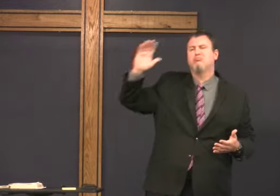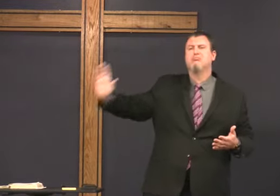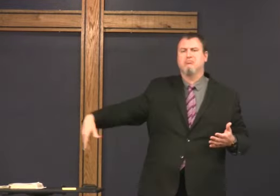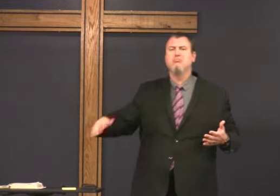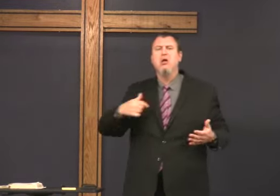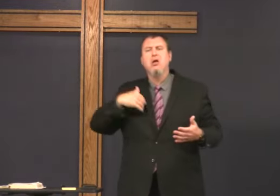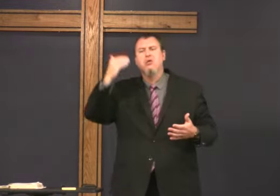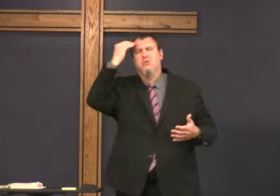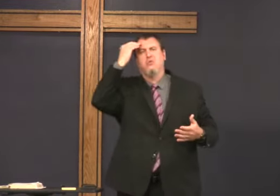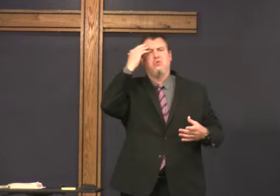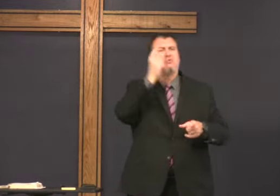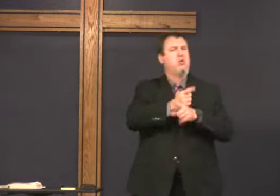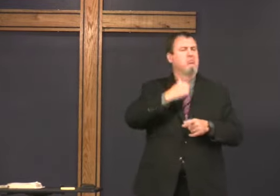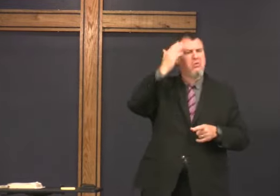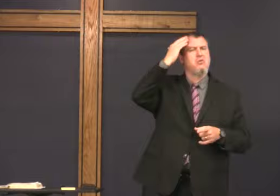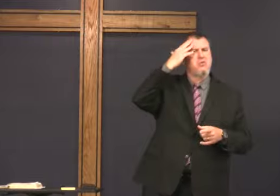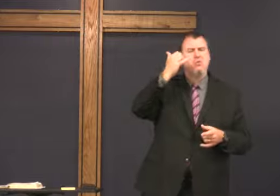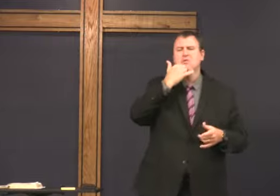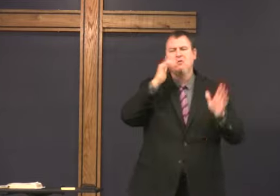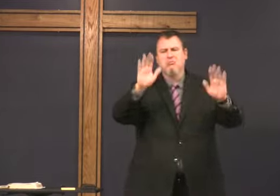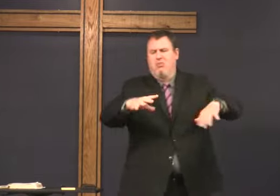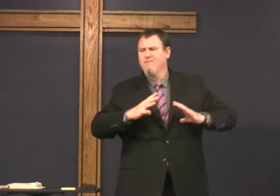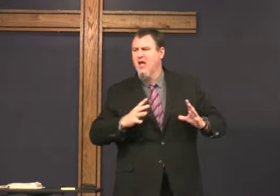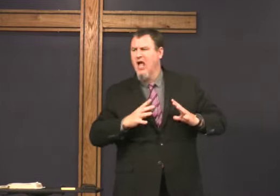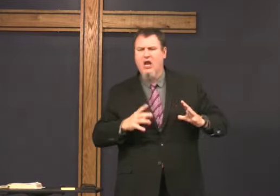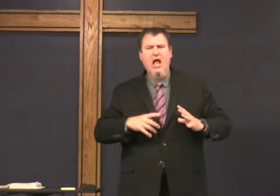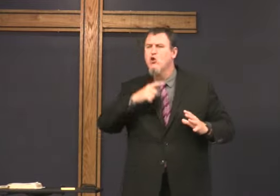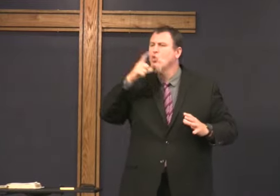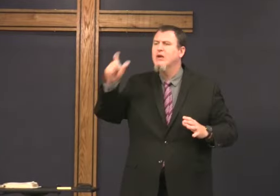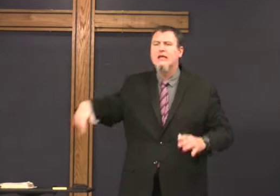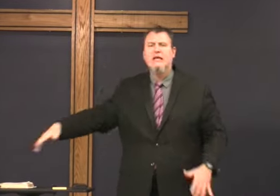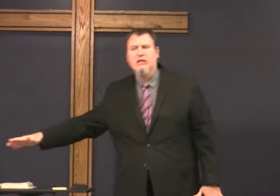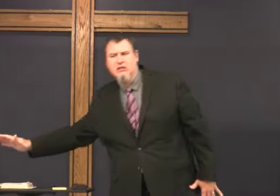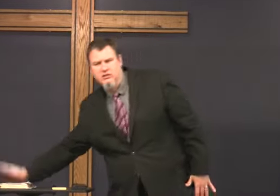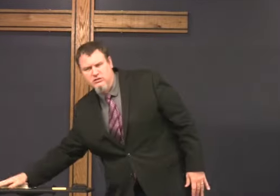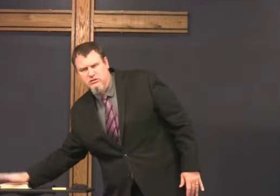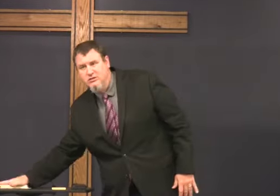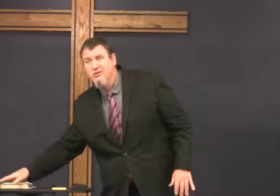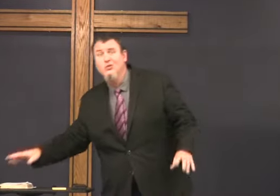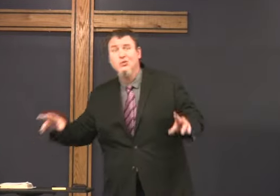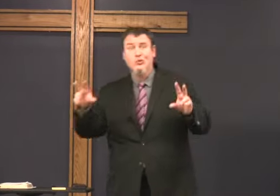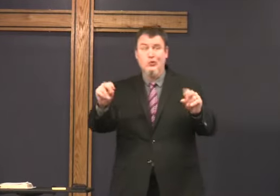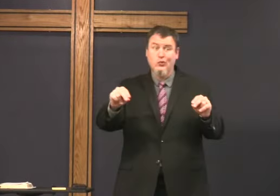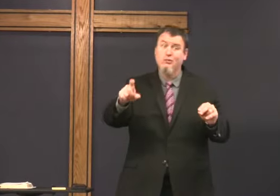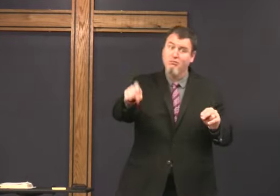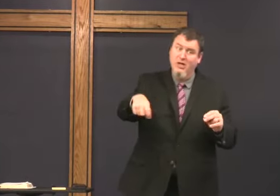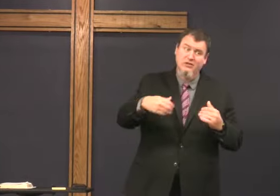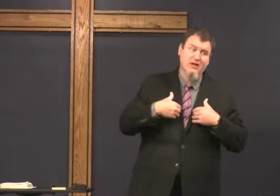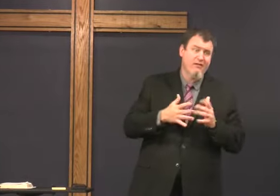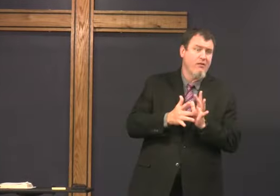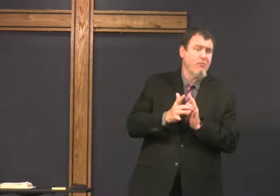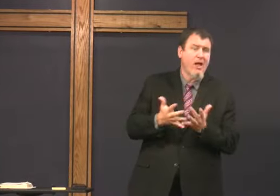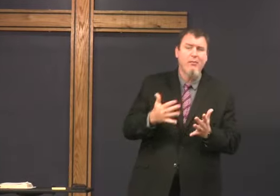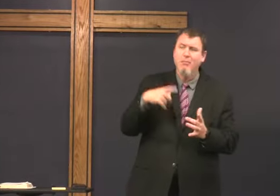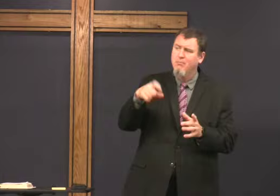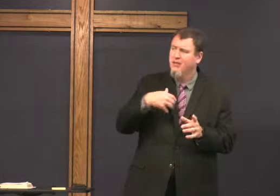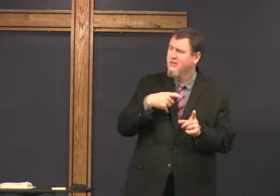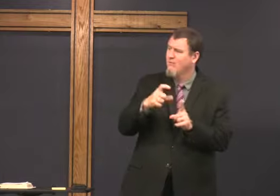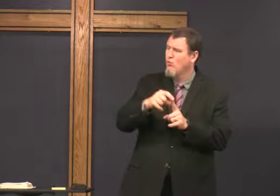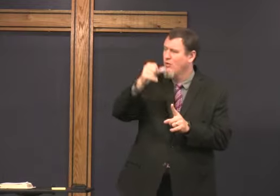Hey, I know, and I know it's right. Fine, I don't need this. I don't need the Bible. No, you need the Bible.